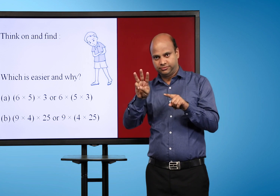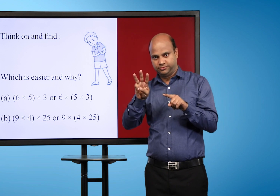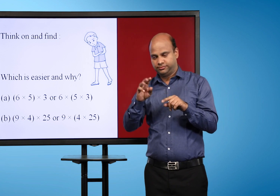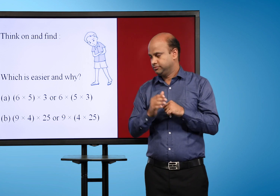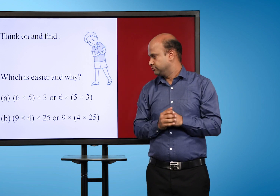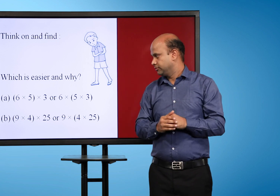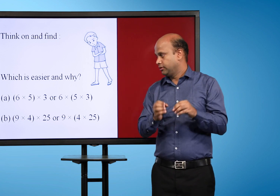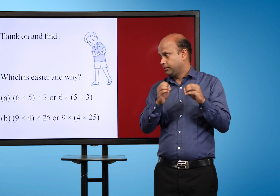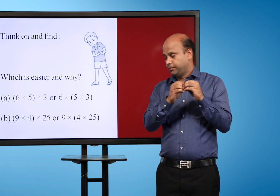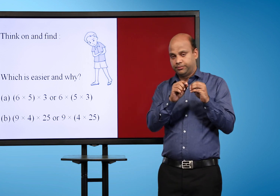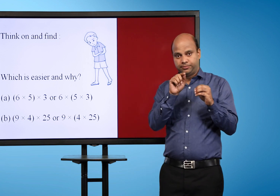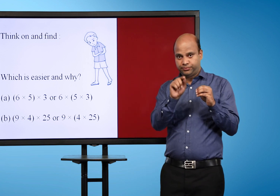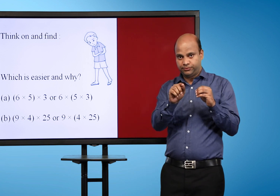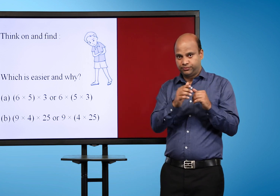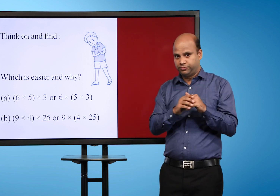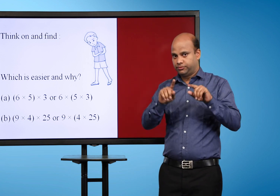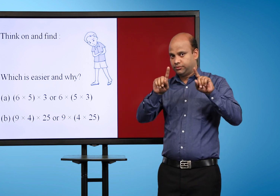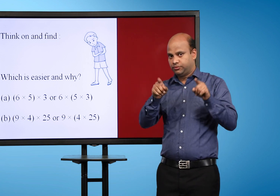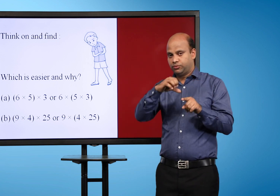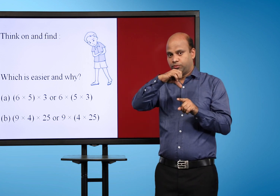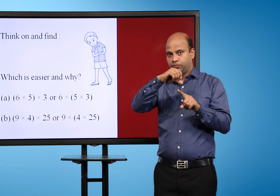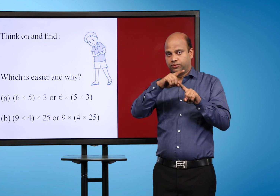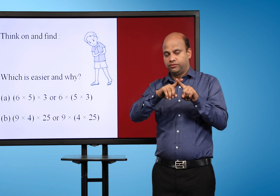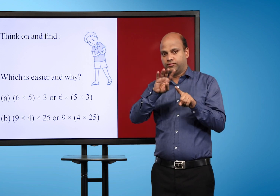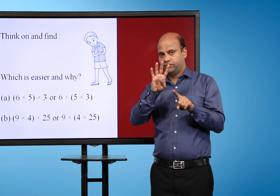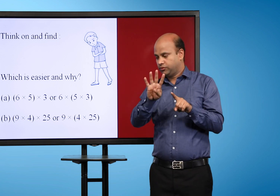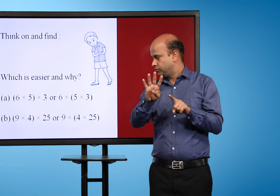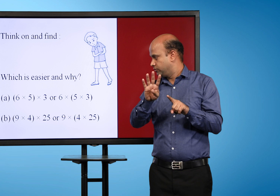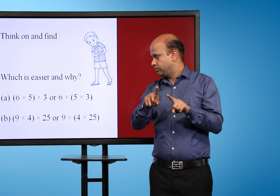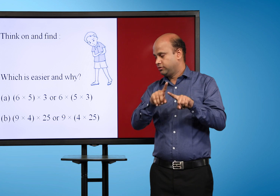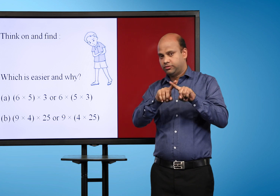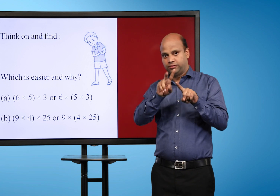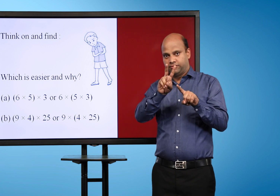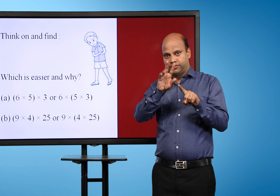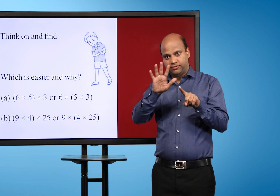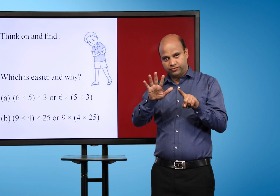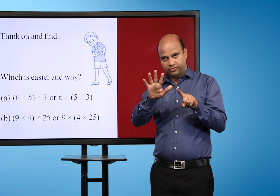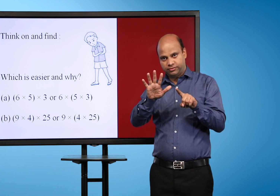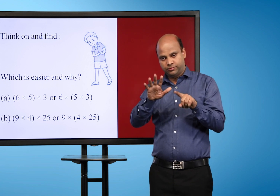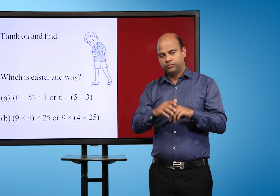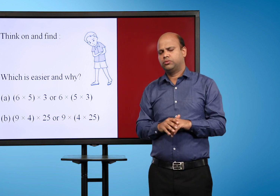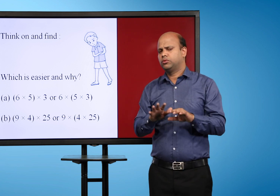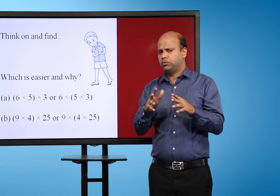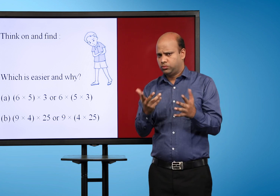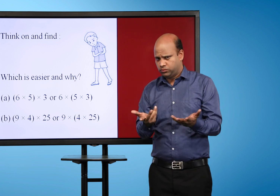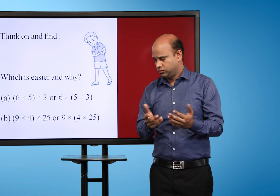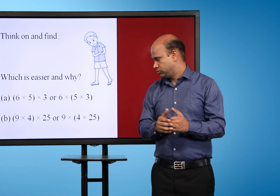5 multiplied by 3. B. In brackets, 9 multiplied by 4 multiplied by 25 or